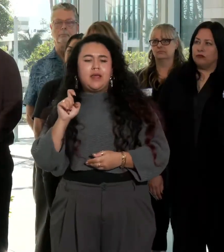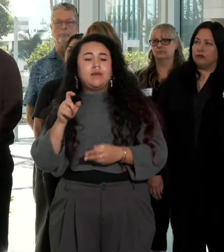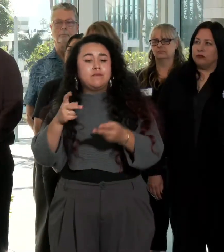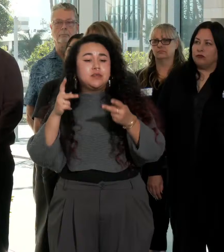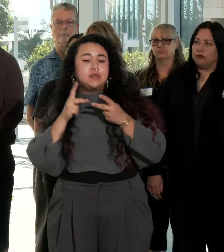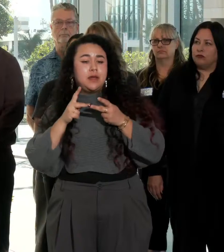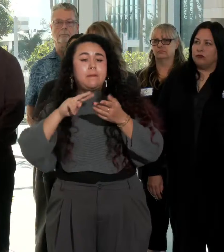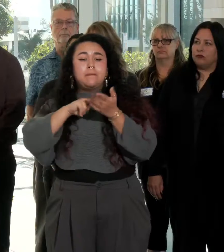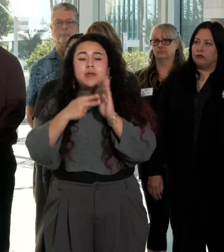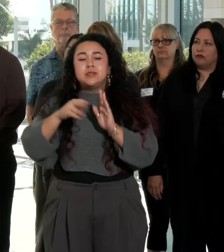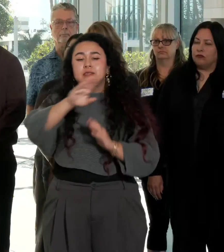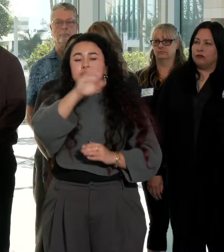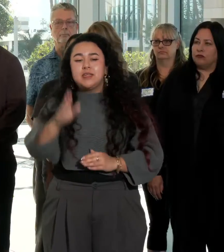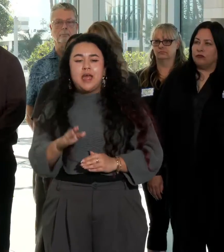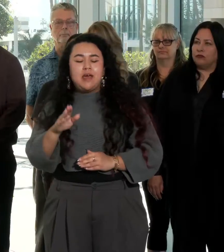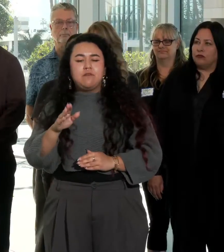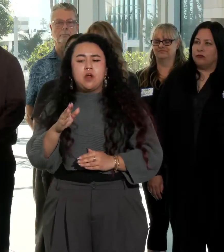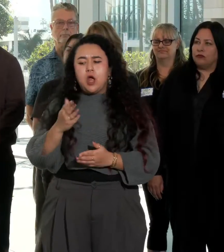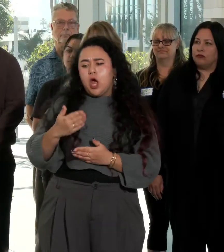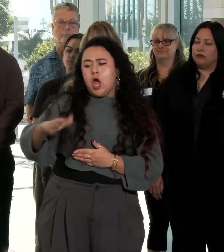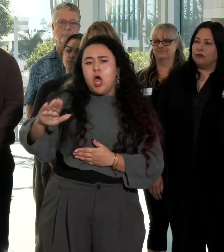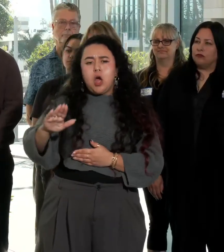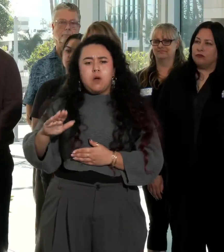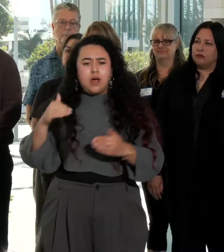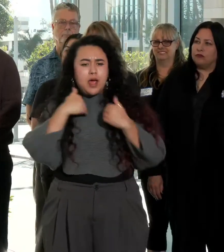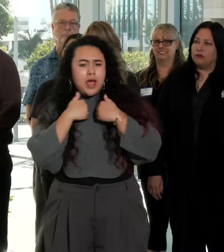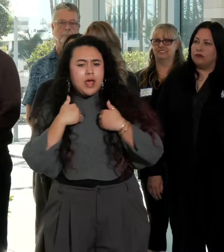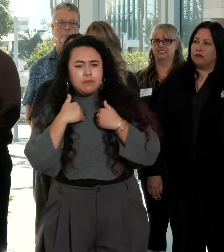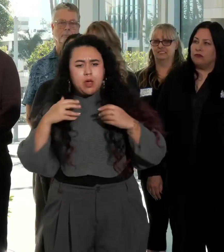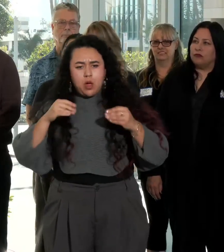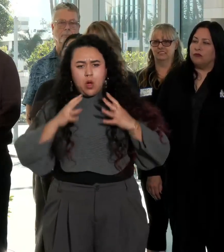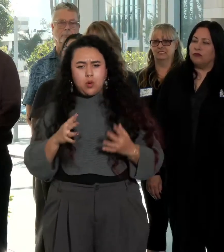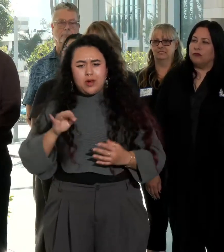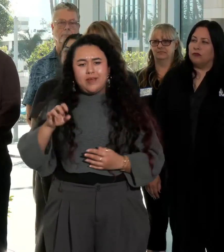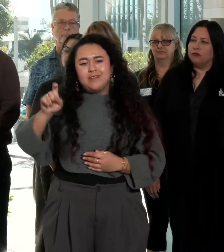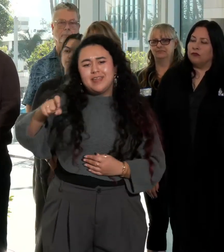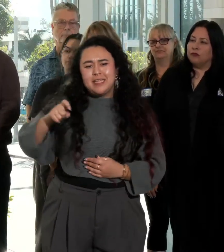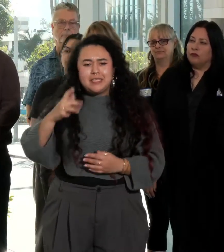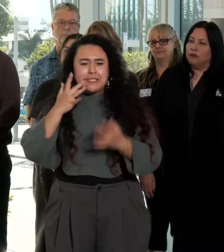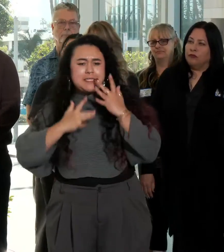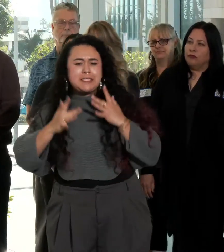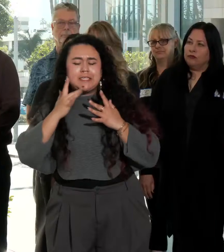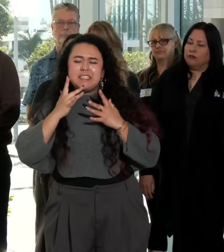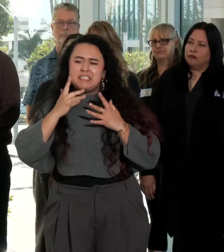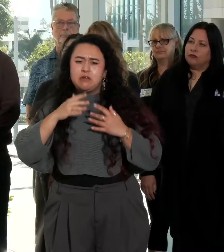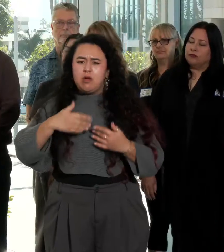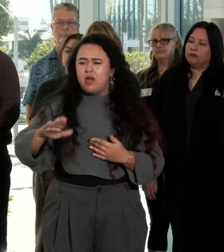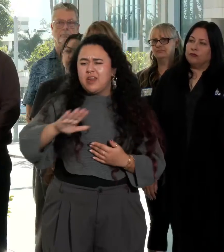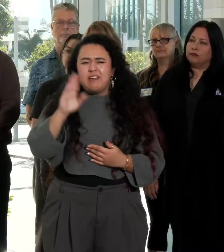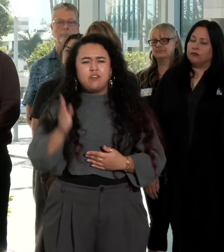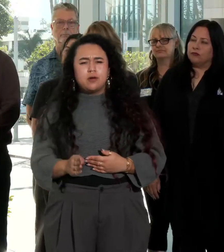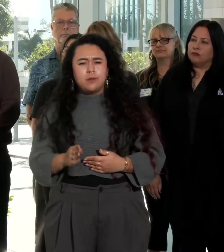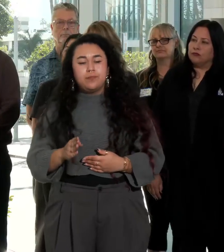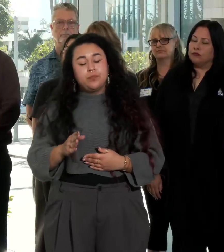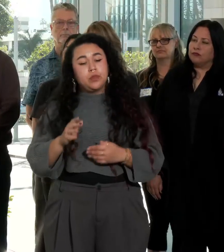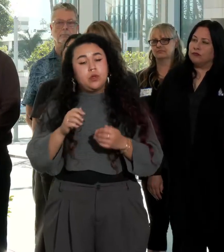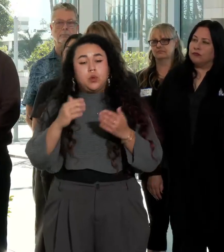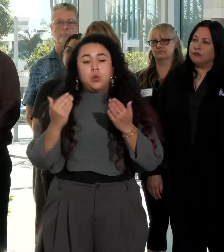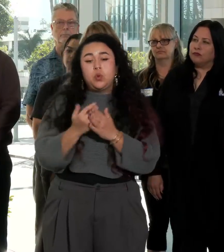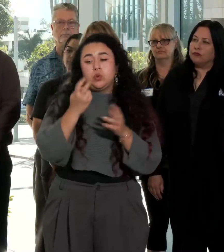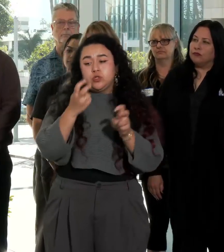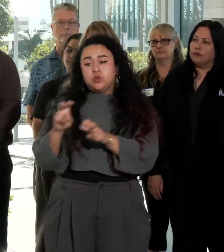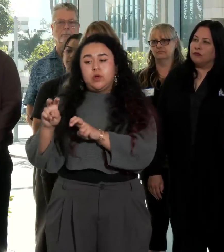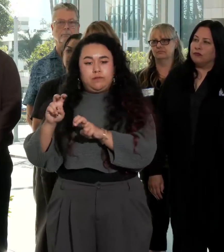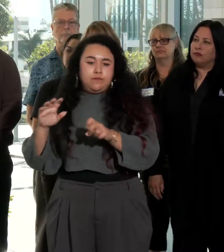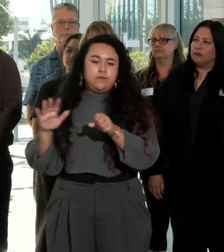means never having to turn away an animal owner in need. With this transition, we will obtain